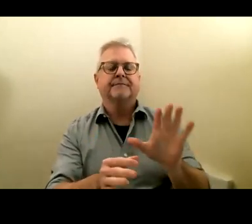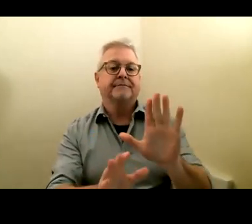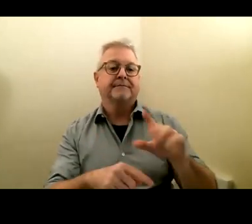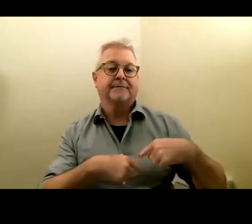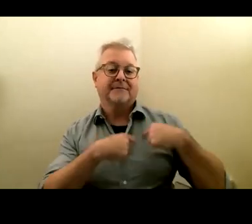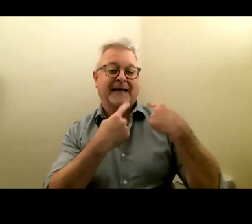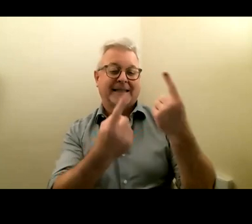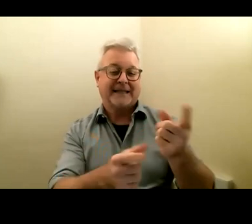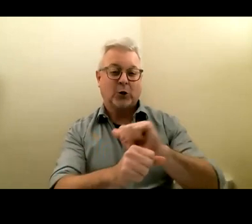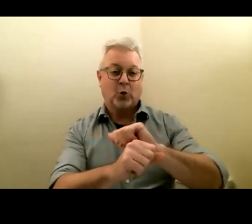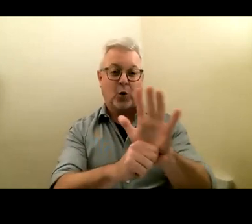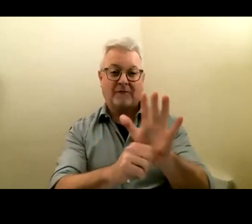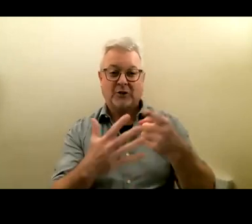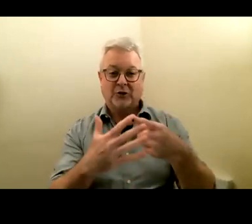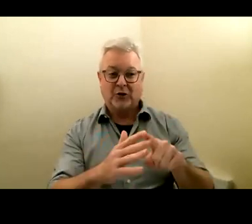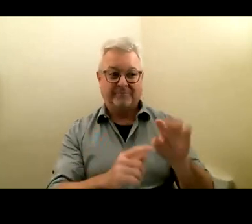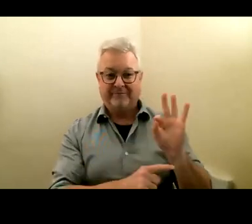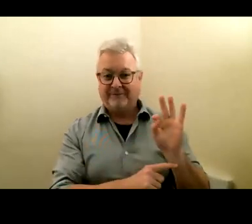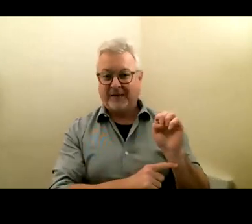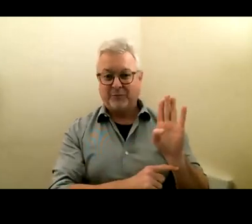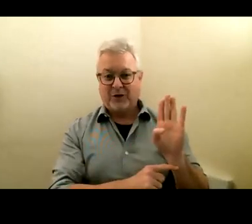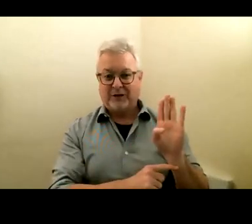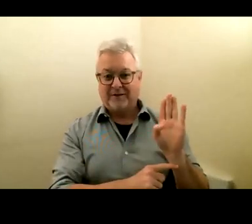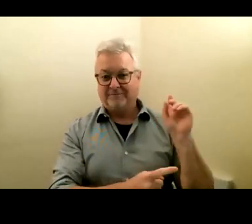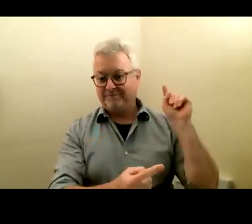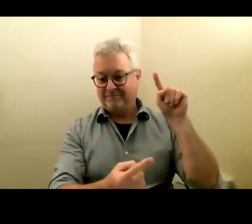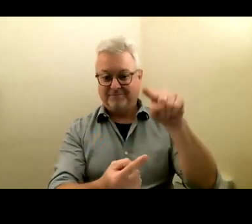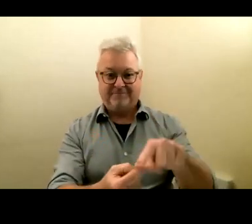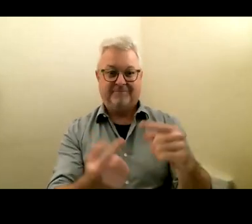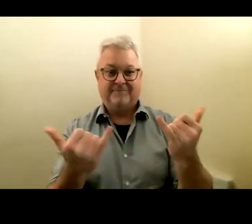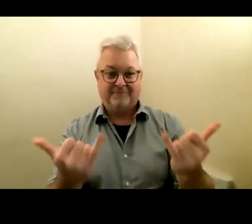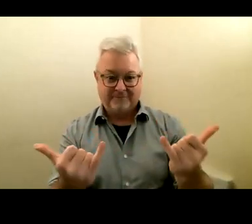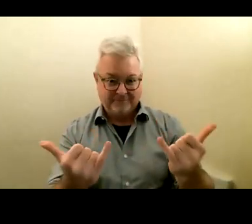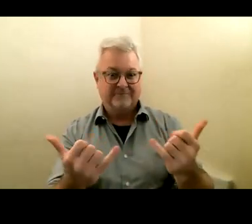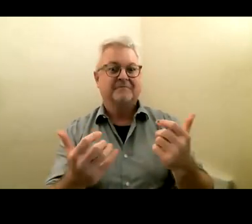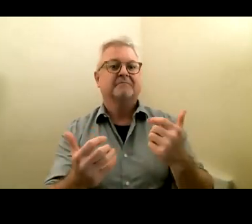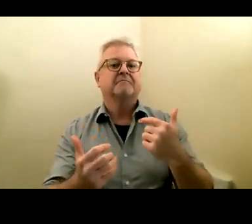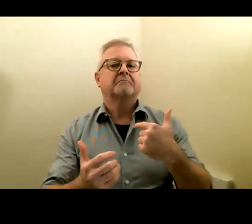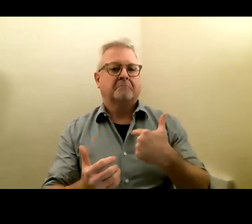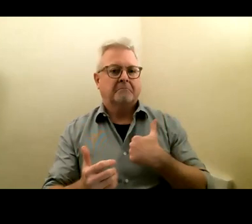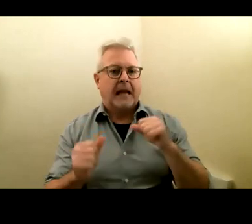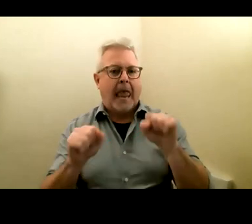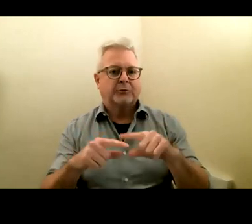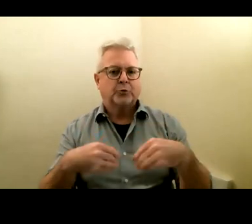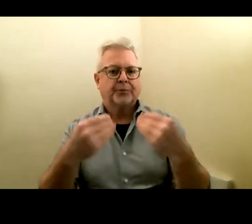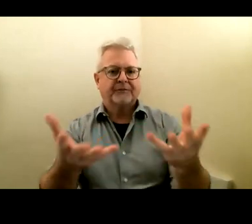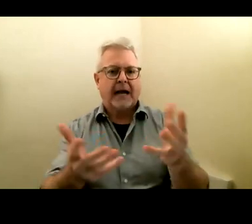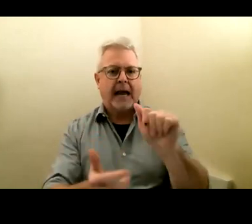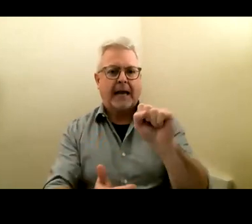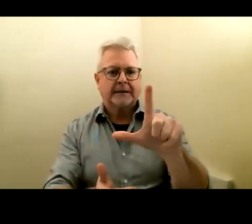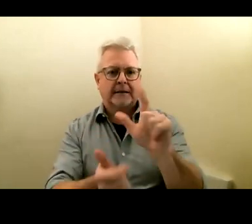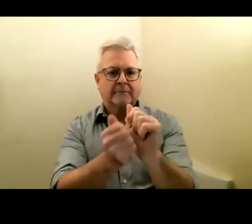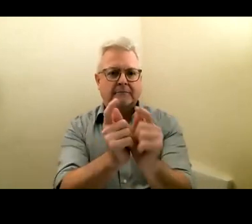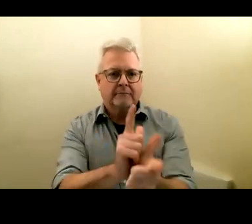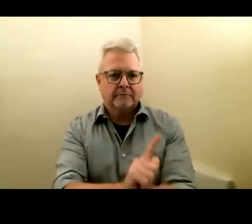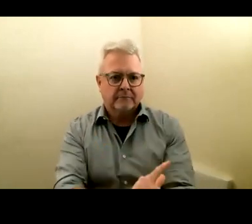you an explanation, but so since COVID started last February until now, I've